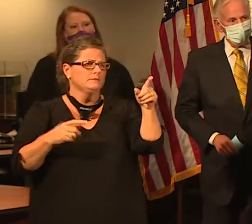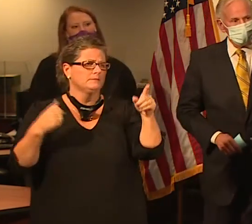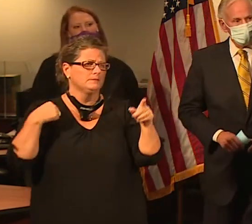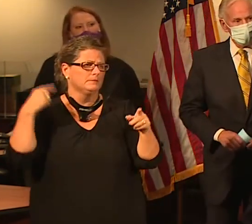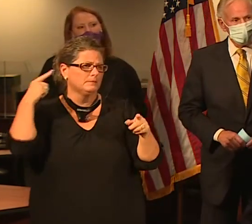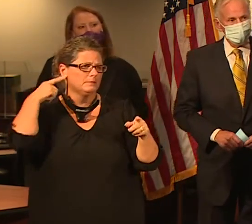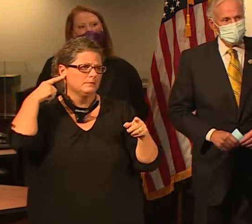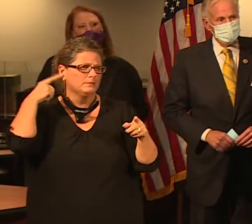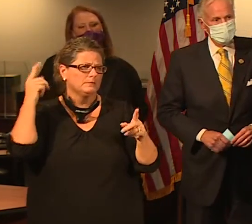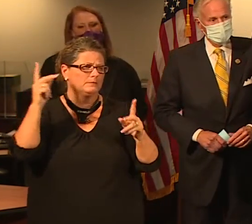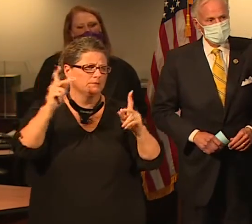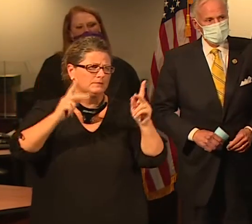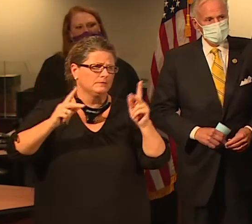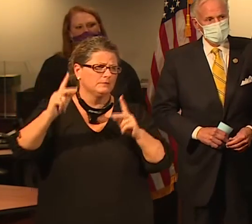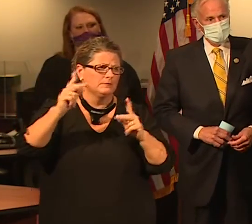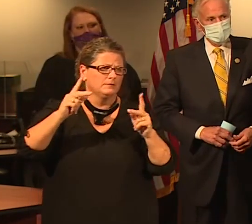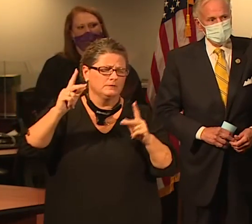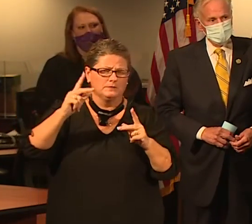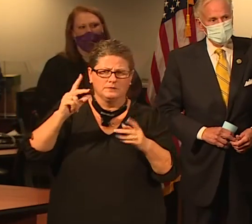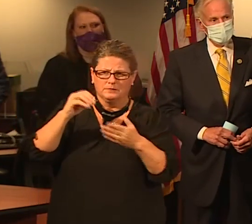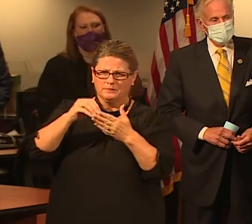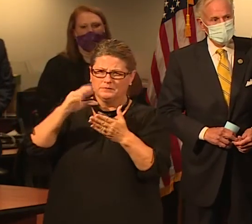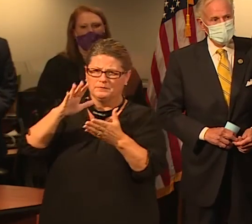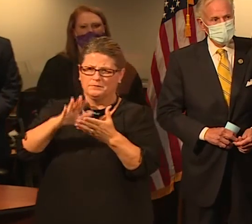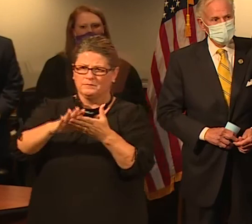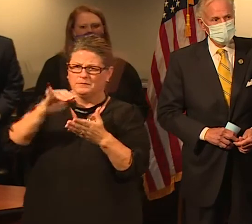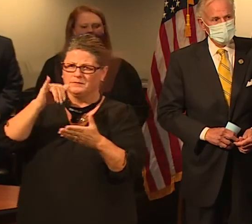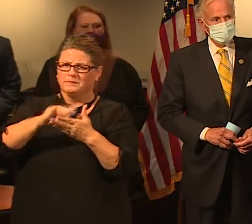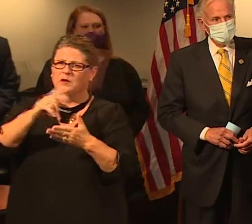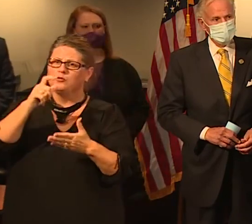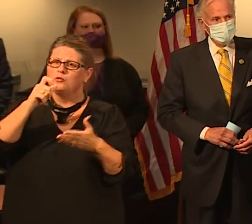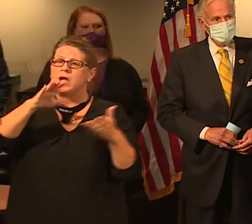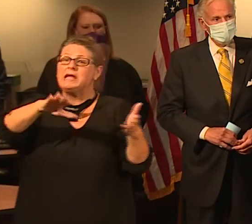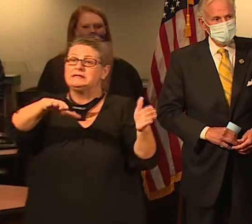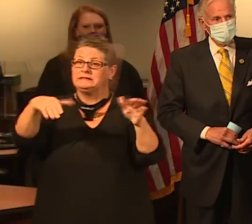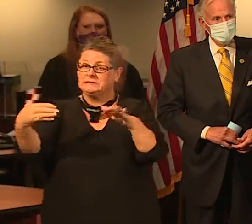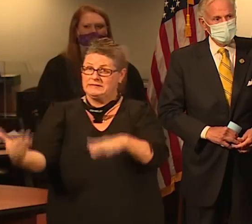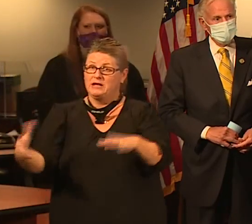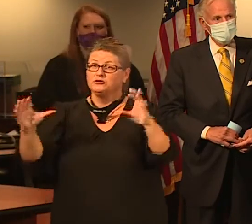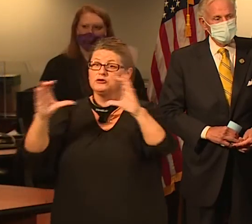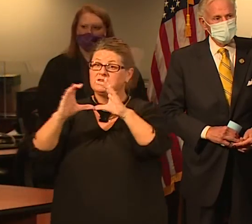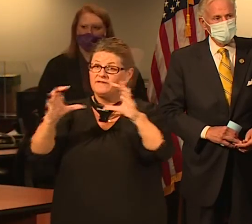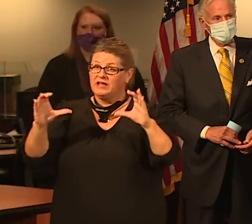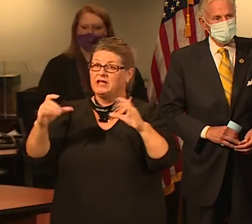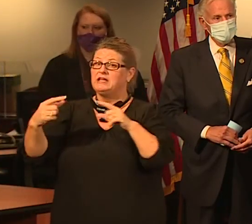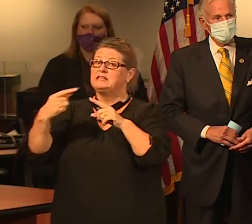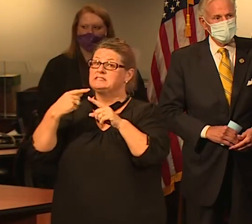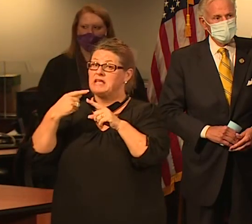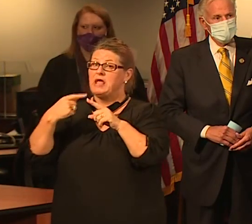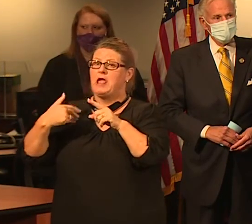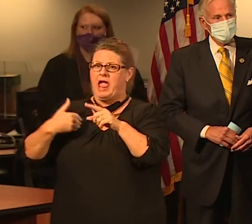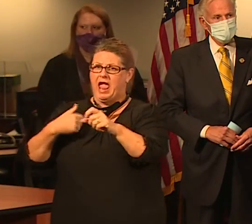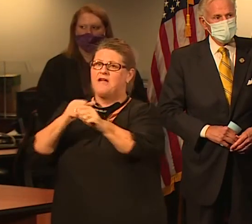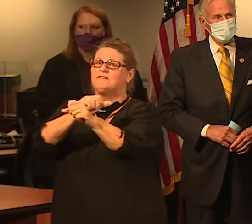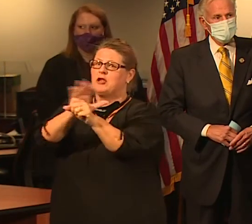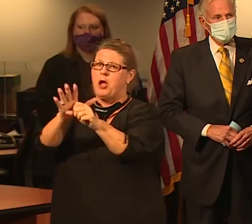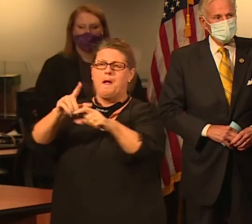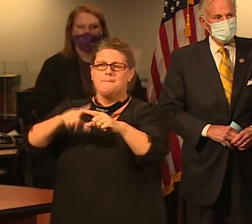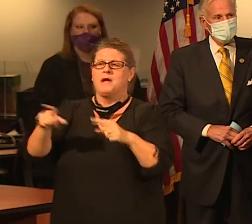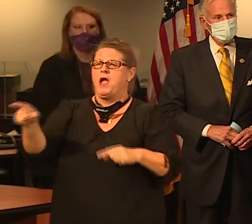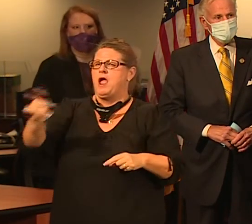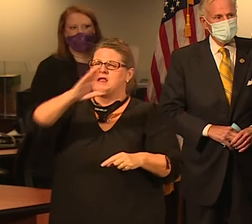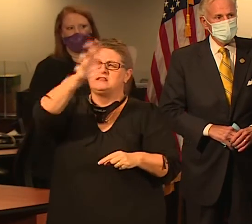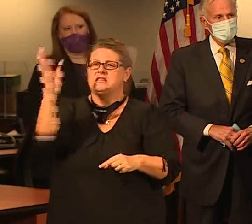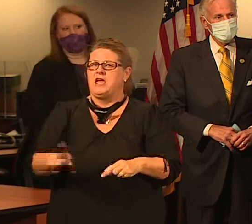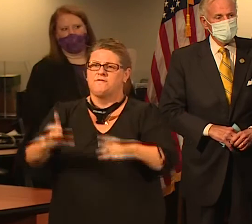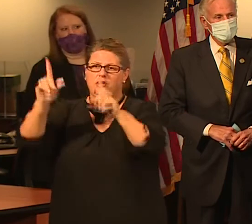with people reporting death certificates of loved ones saying they had COVID when they were never tested or didn't show symptoms. What are you guys doing with people who